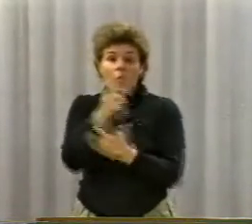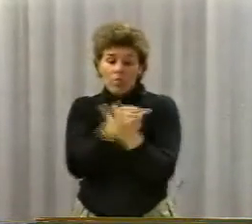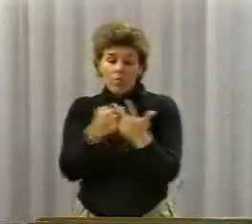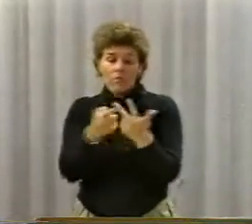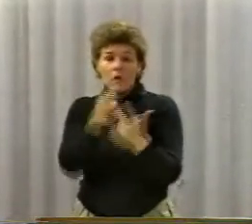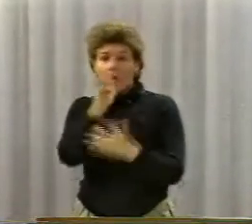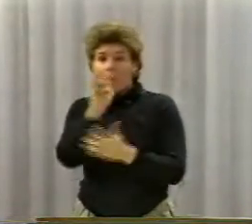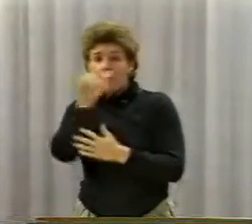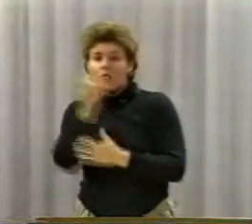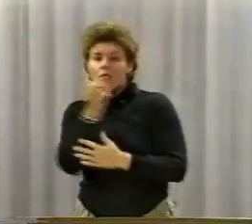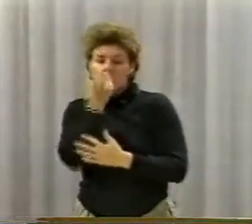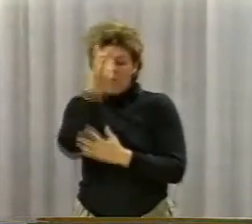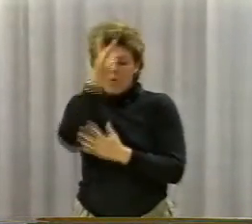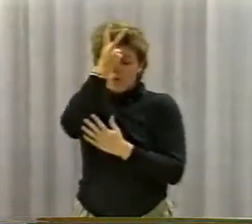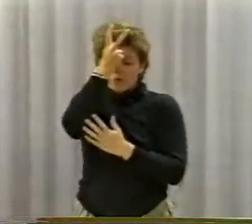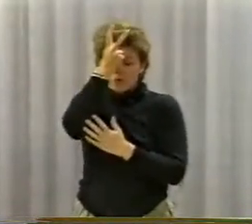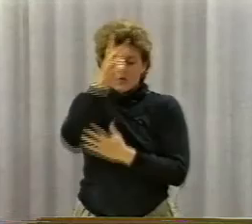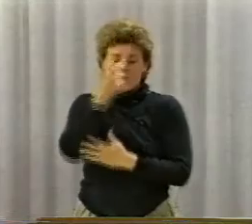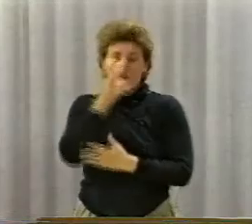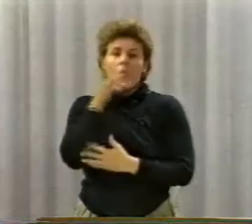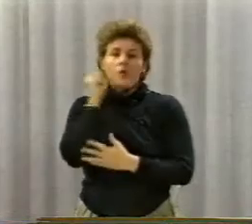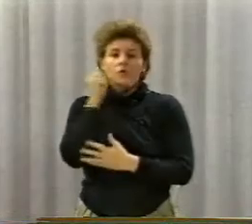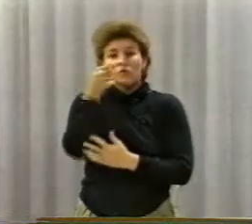goats was Gruff.